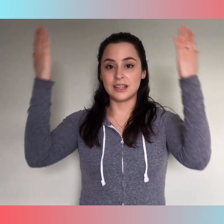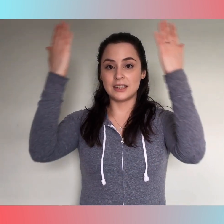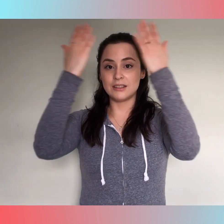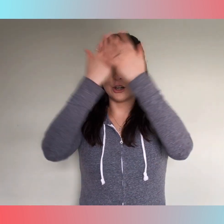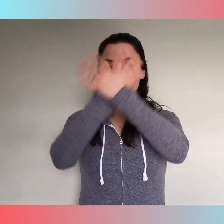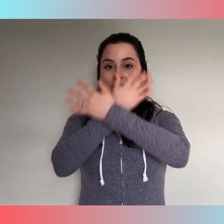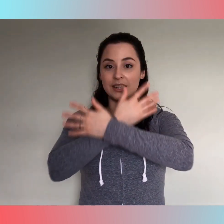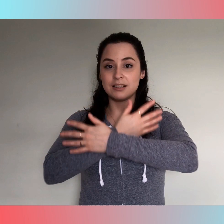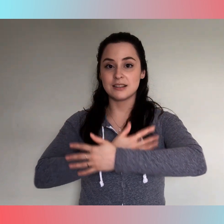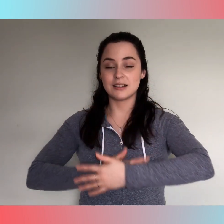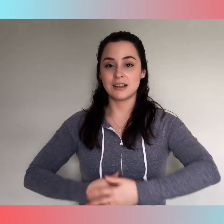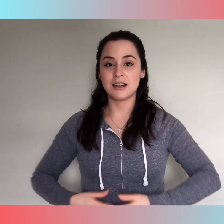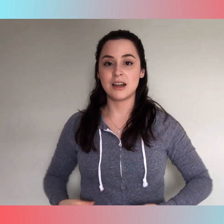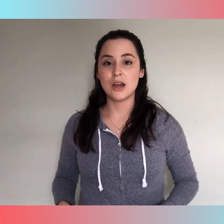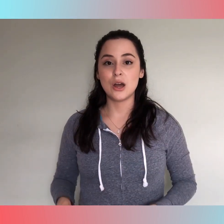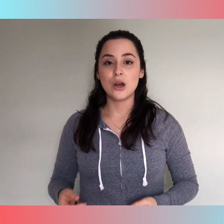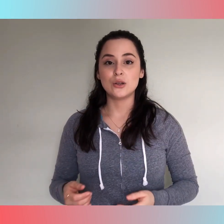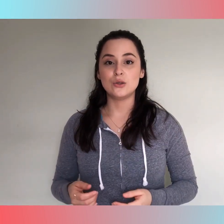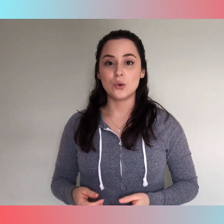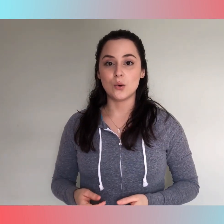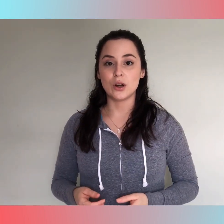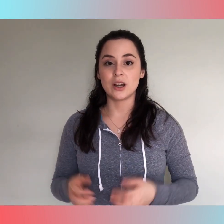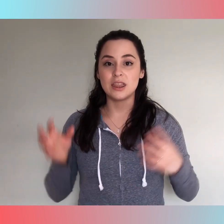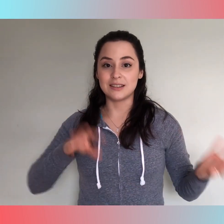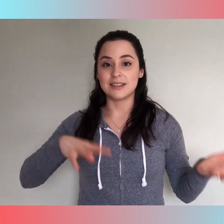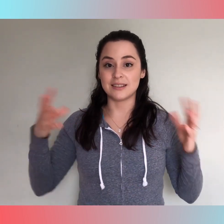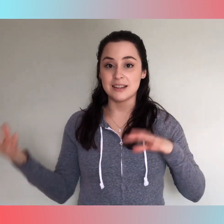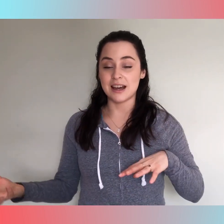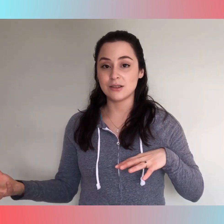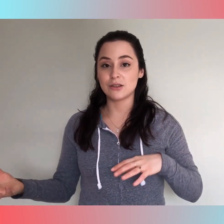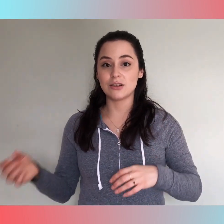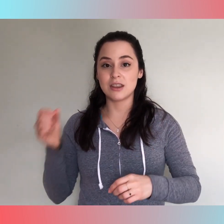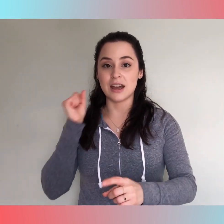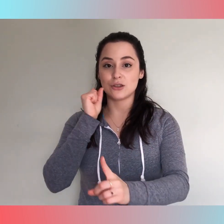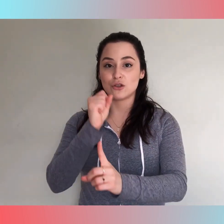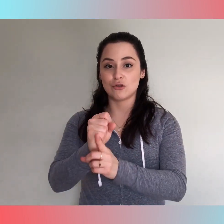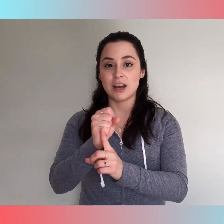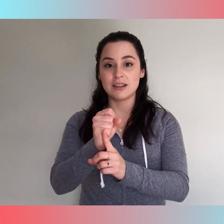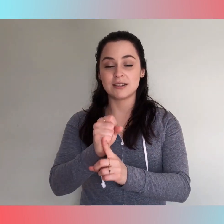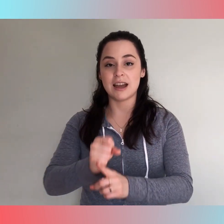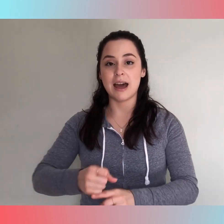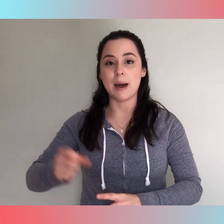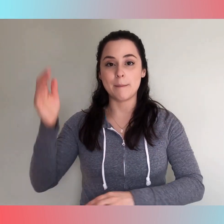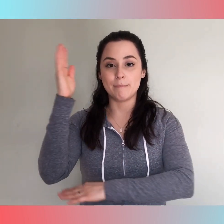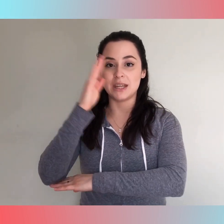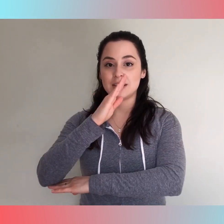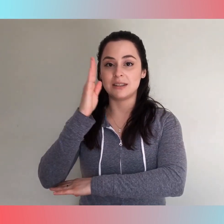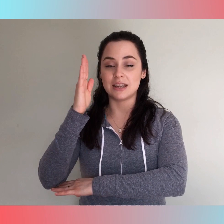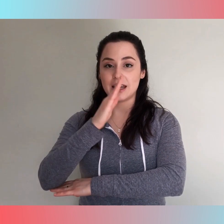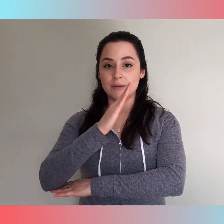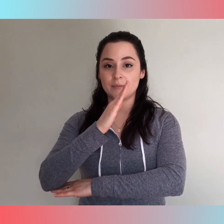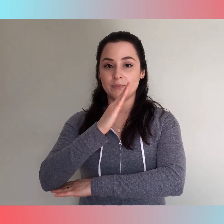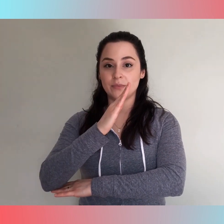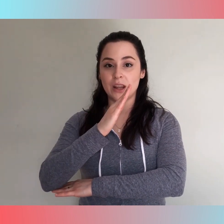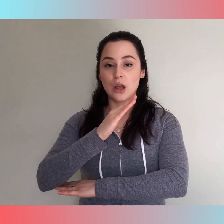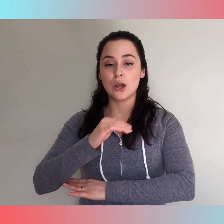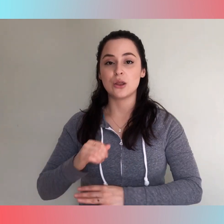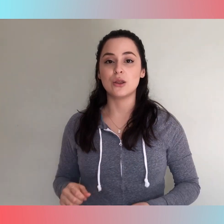in darkness, nor the disaster that strikes at midday.